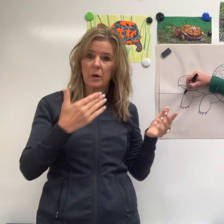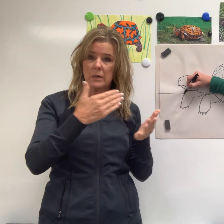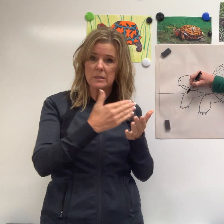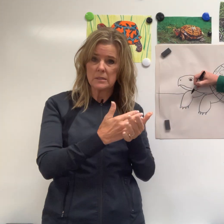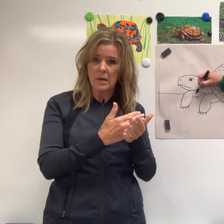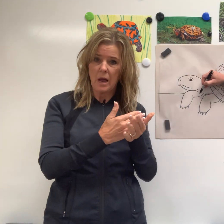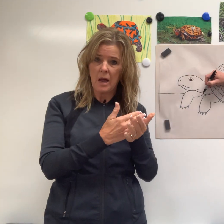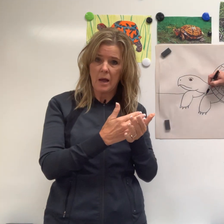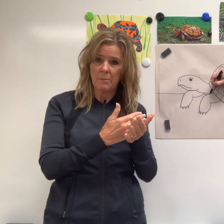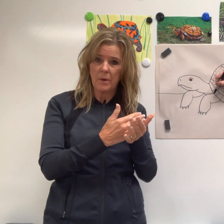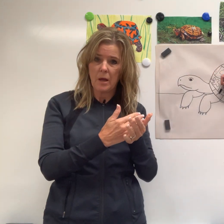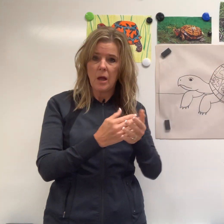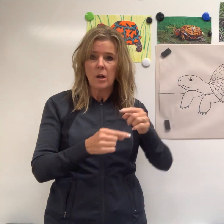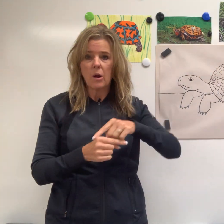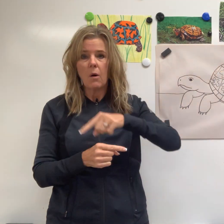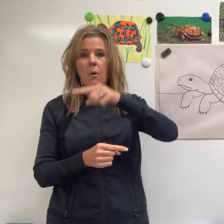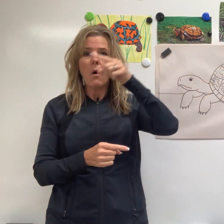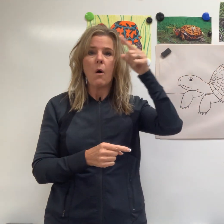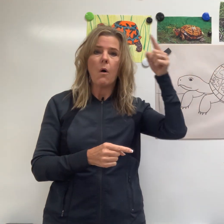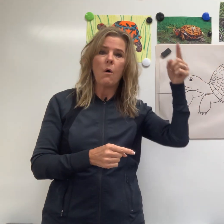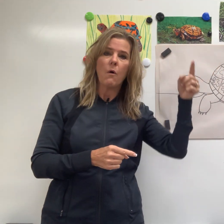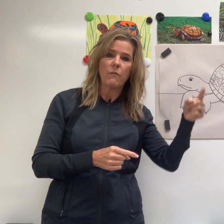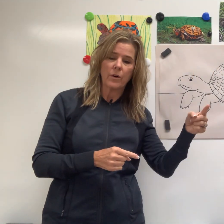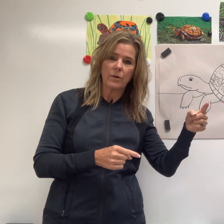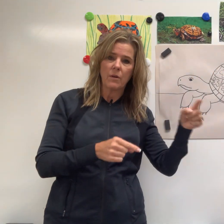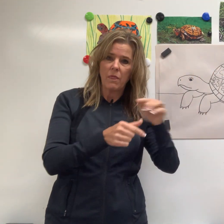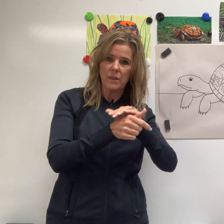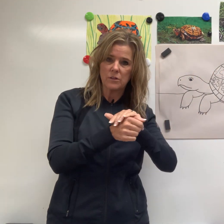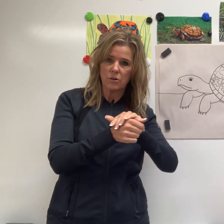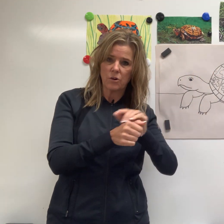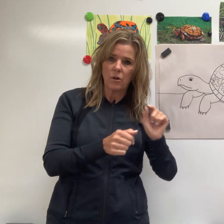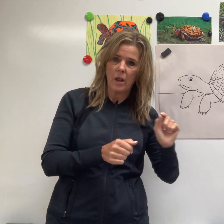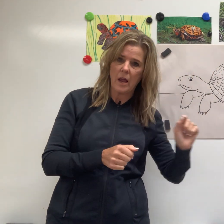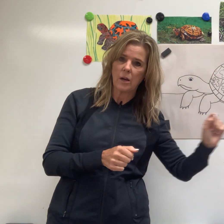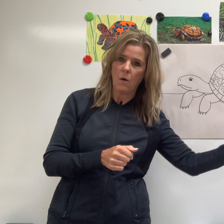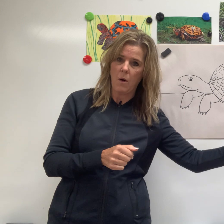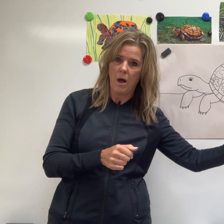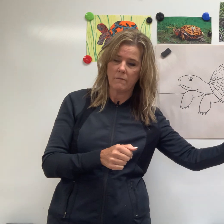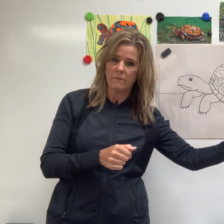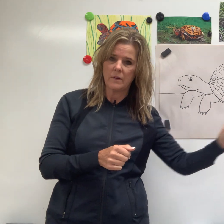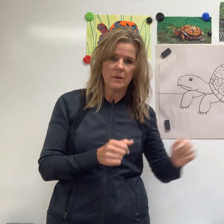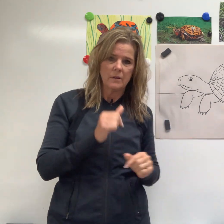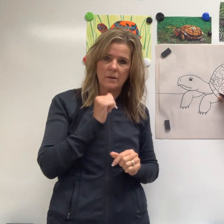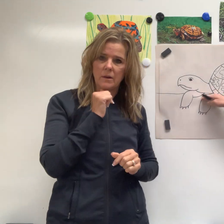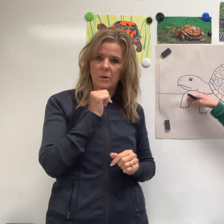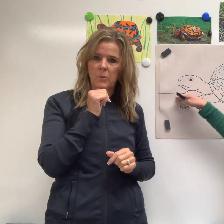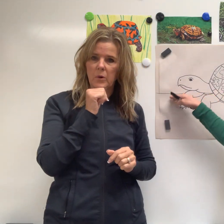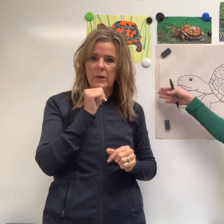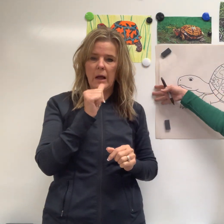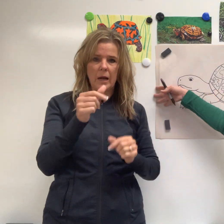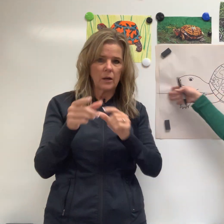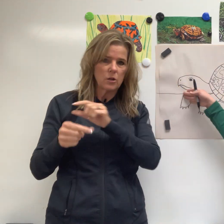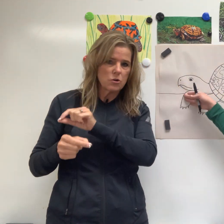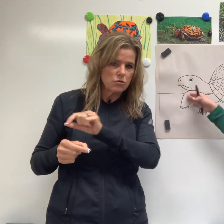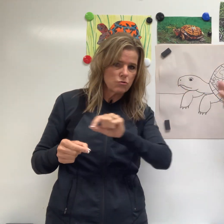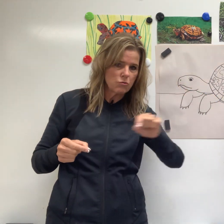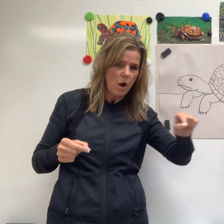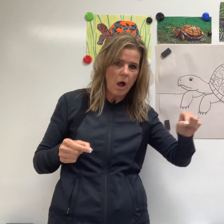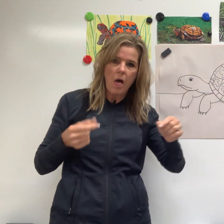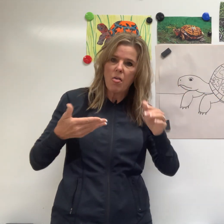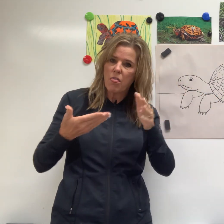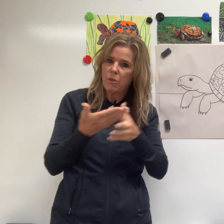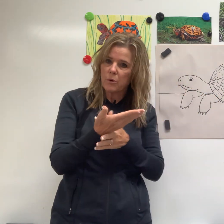stop, jump all the way over off our page. We're not gonna draw right through our turtle. We're gonna